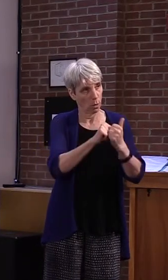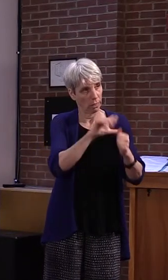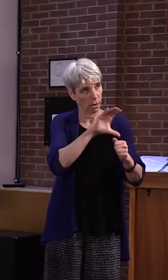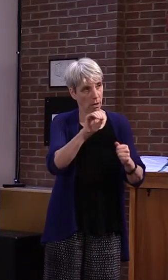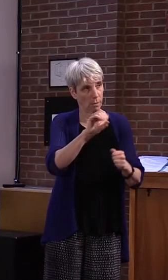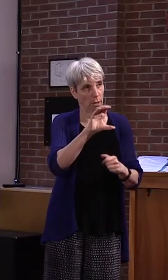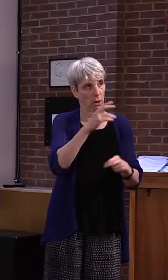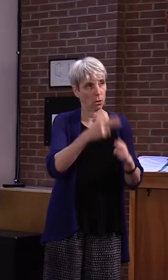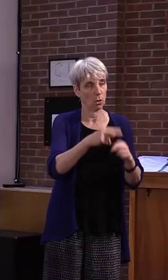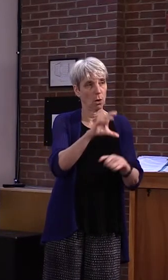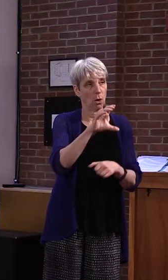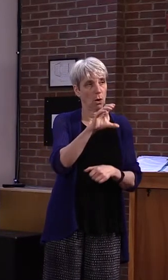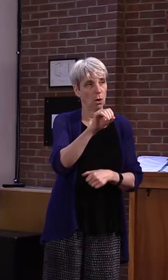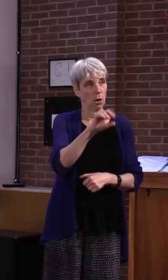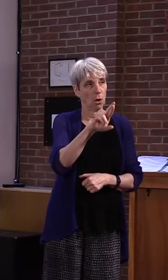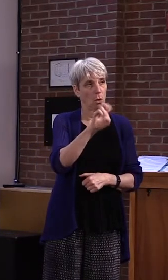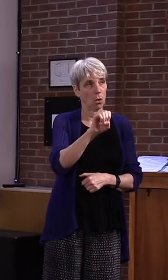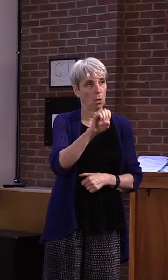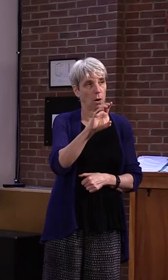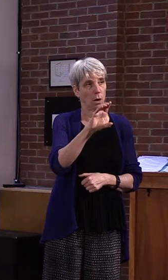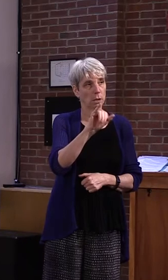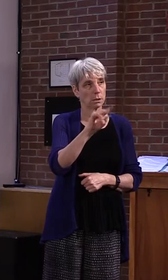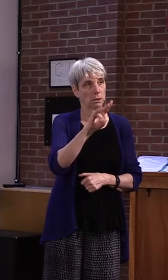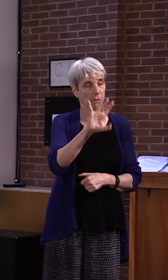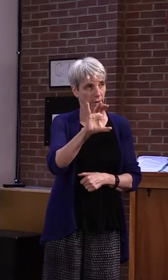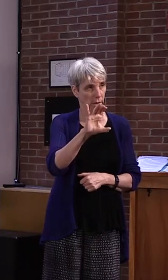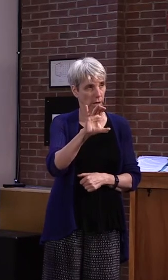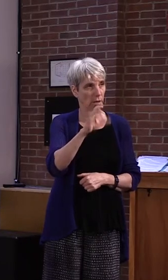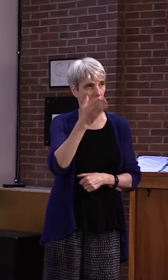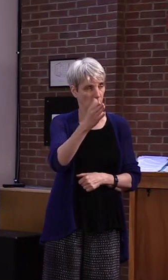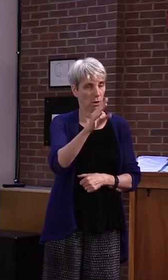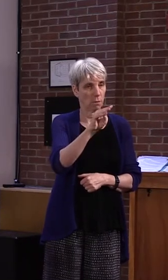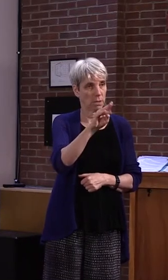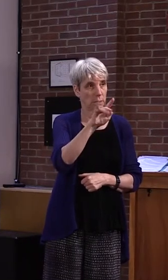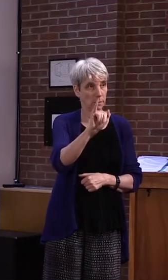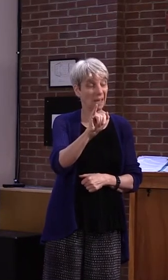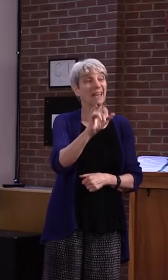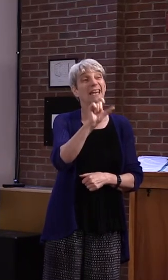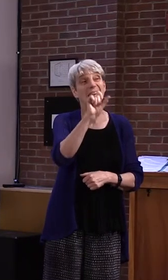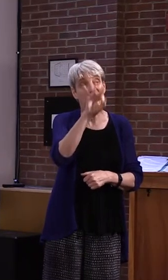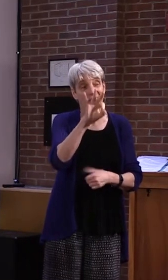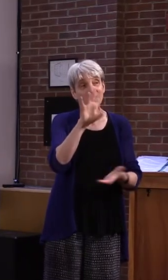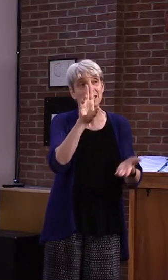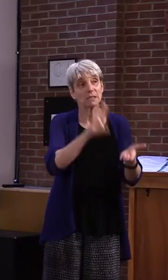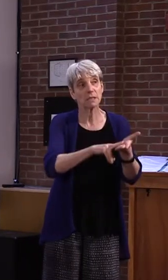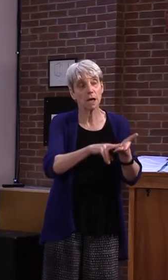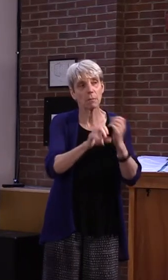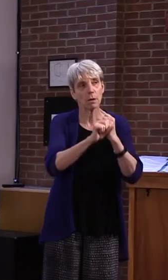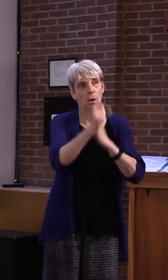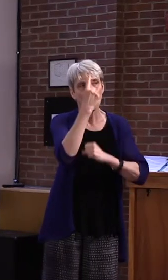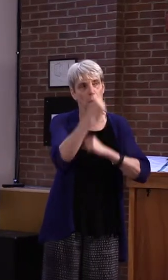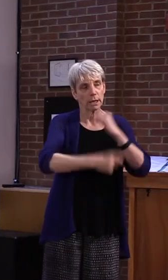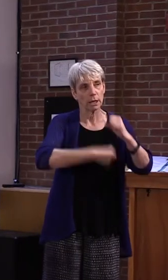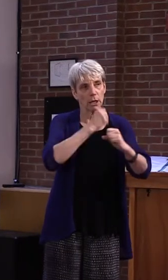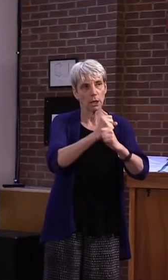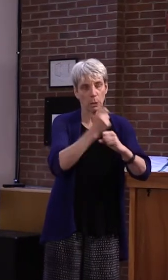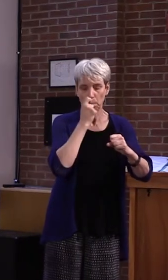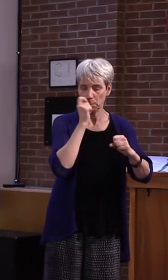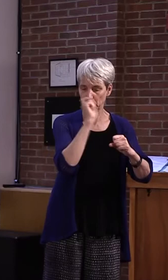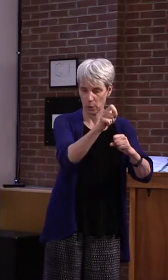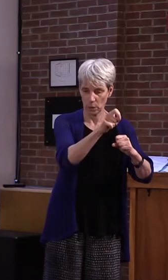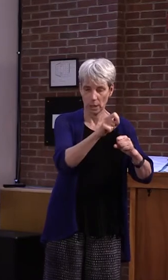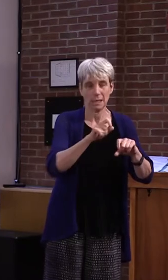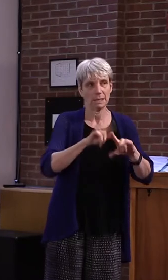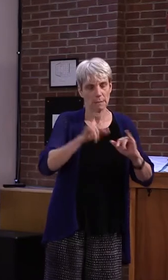with CoreCivic down there? If we renew it, it will only be a one-year renewal, and we'll look at alternatives in